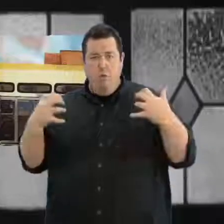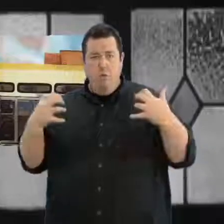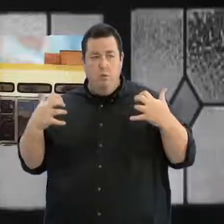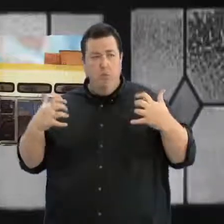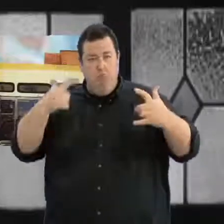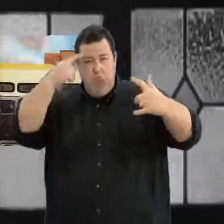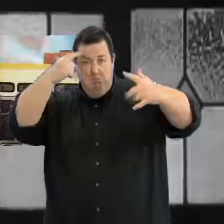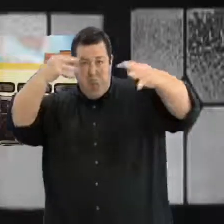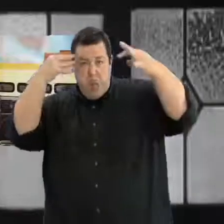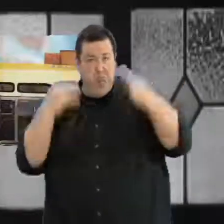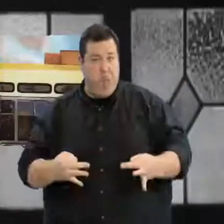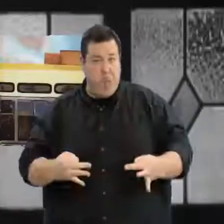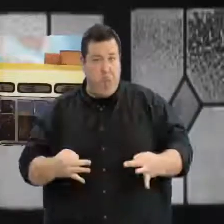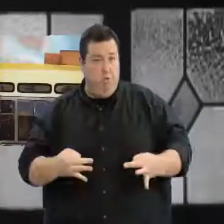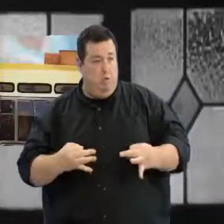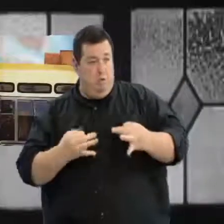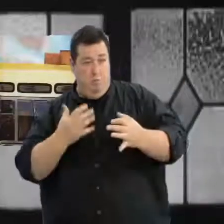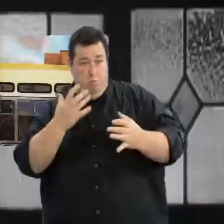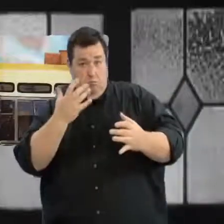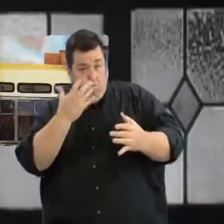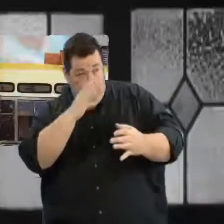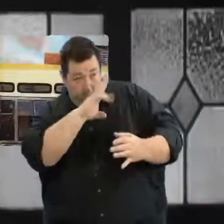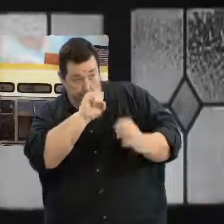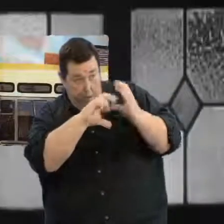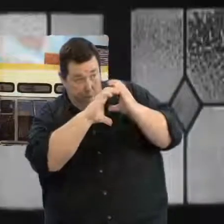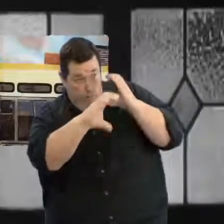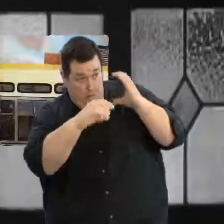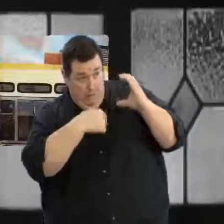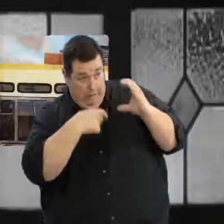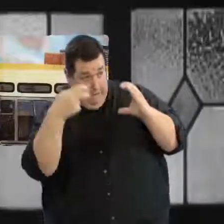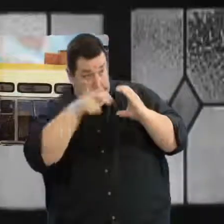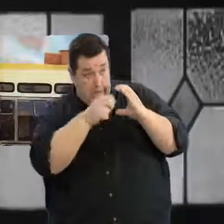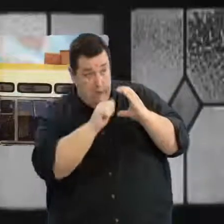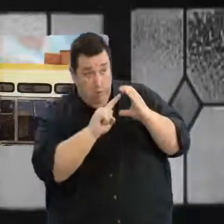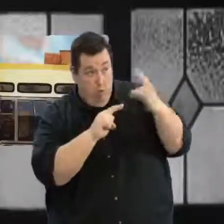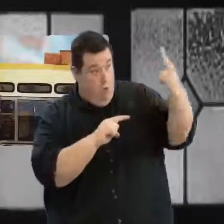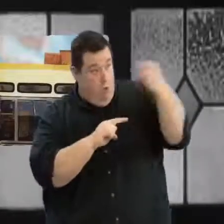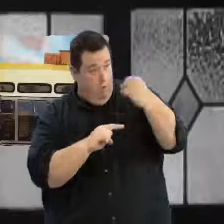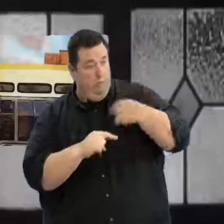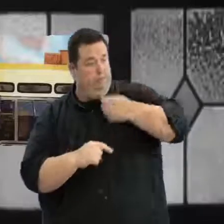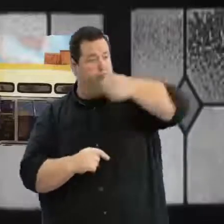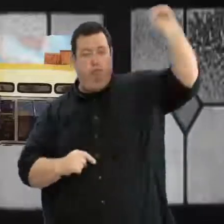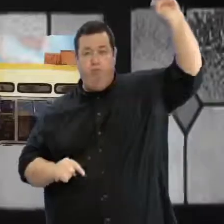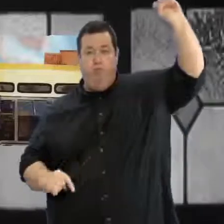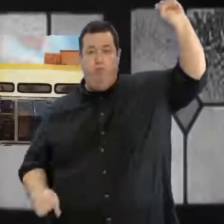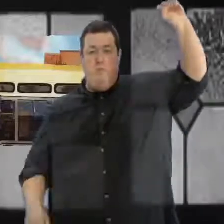of her arrest. It made them angry. They decided not to ride the buses until they could sit anywhere they wanted.